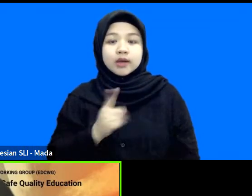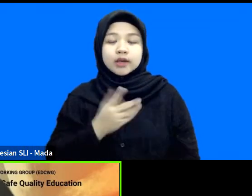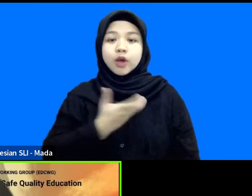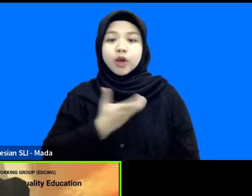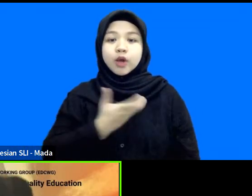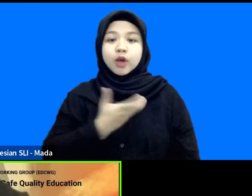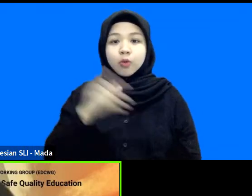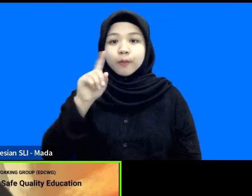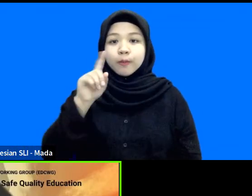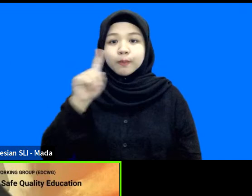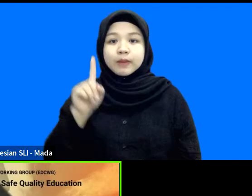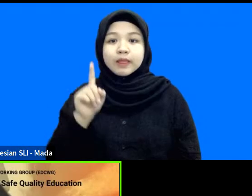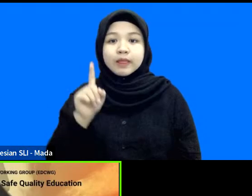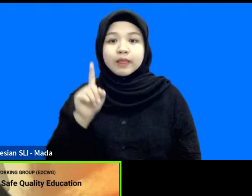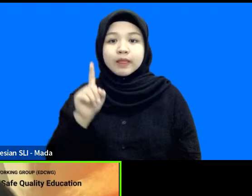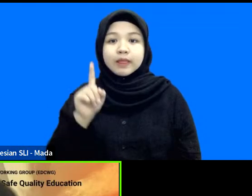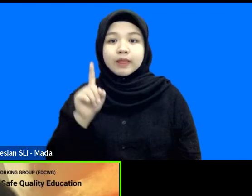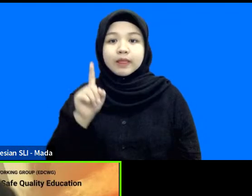anyone.